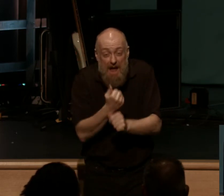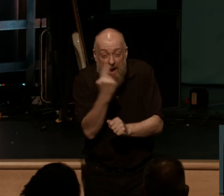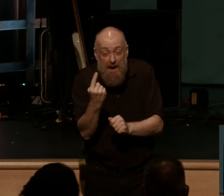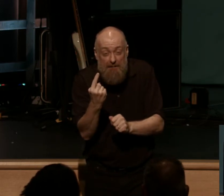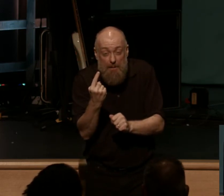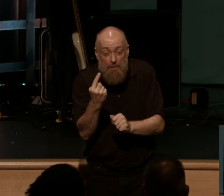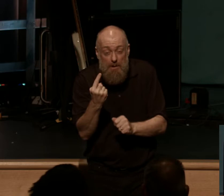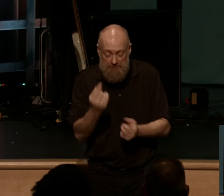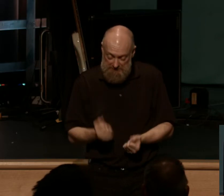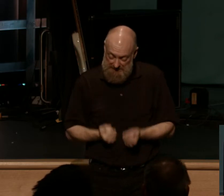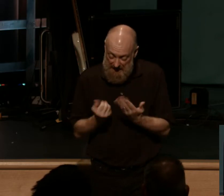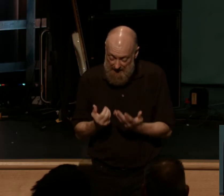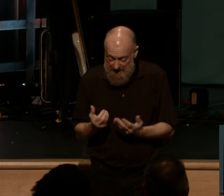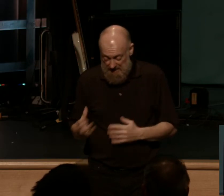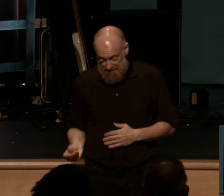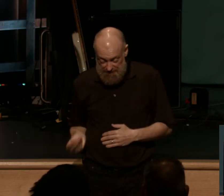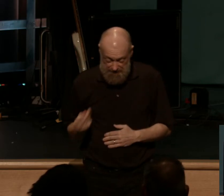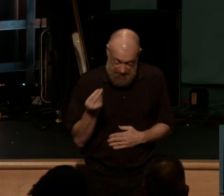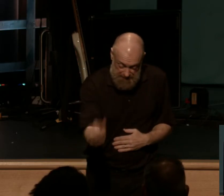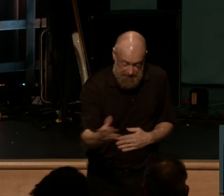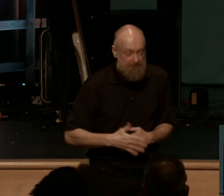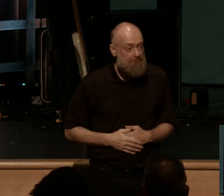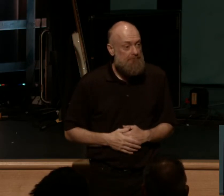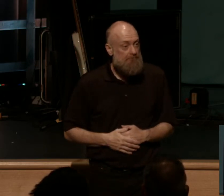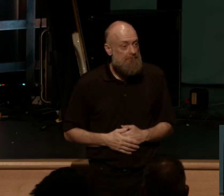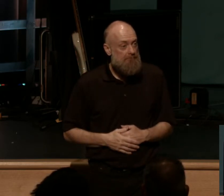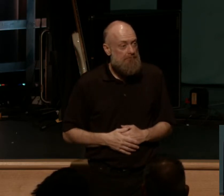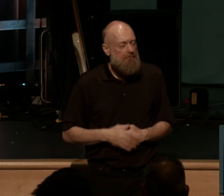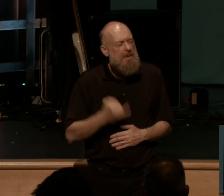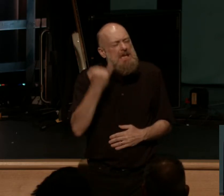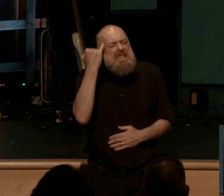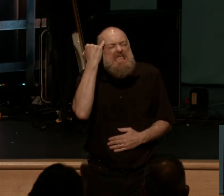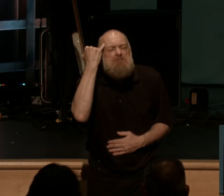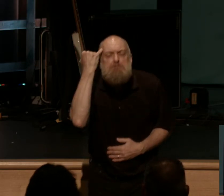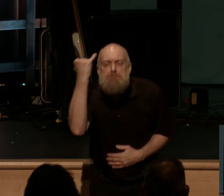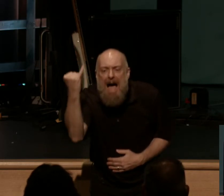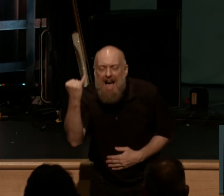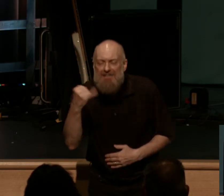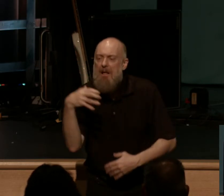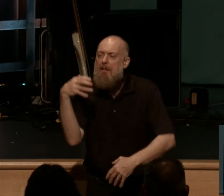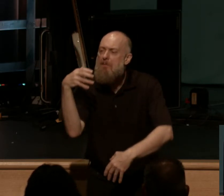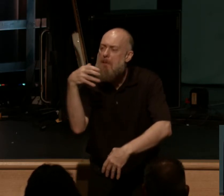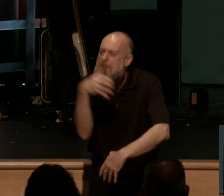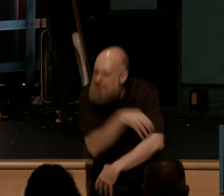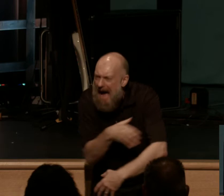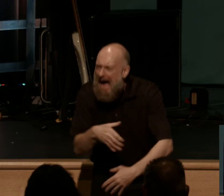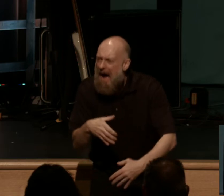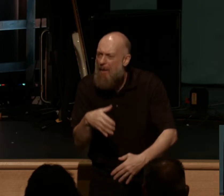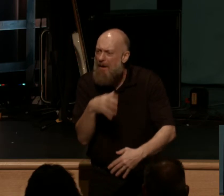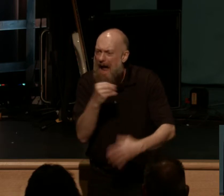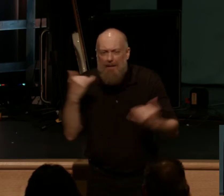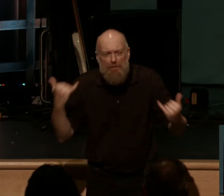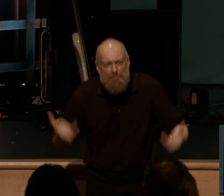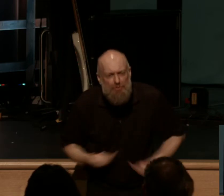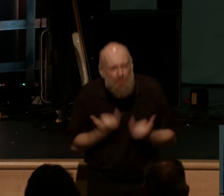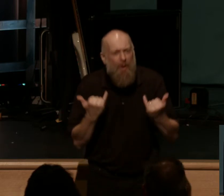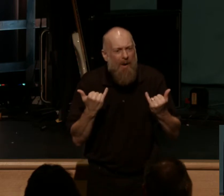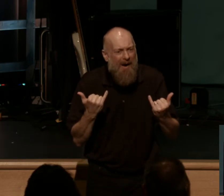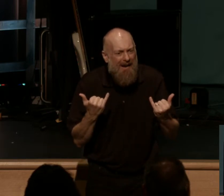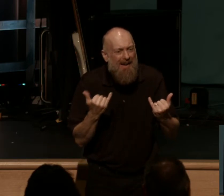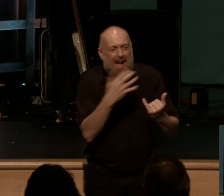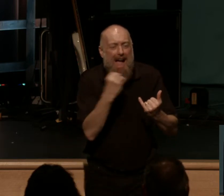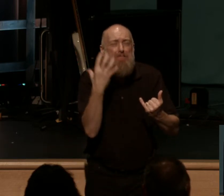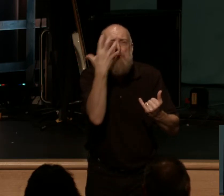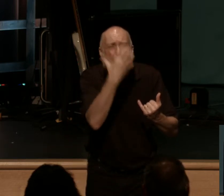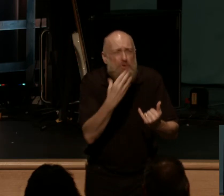that. Honestly, think about this place of grace. Can you imagine the power and the joy and